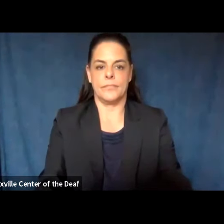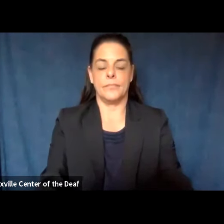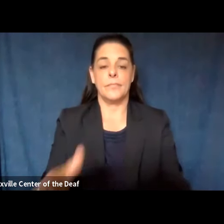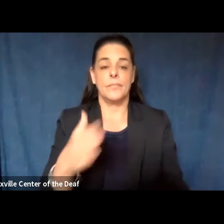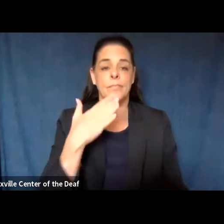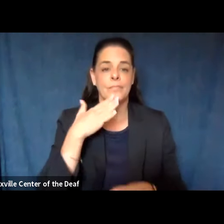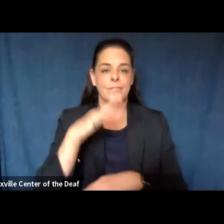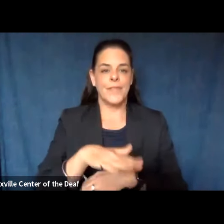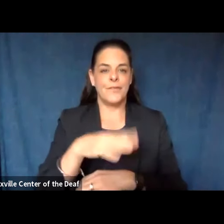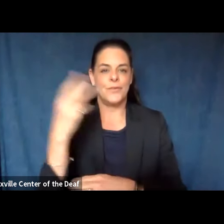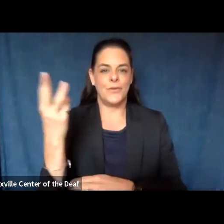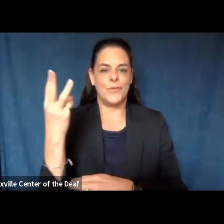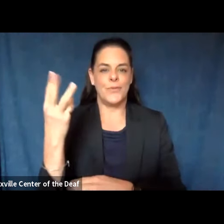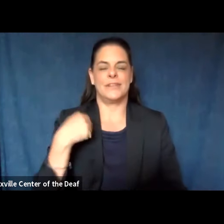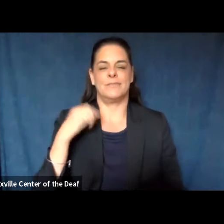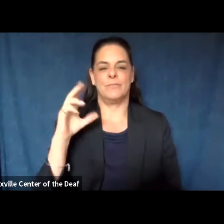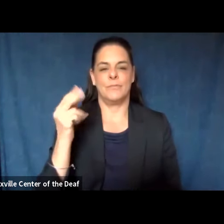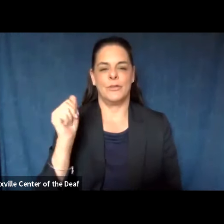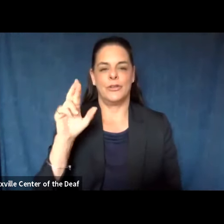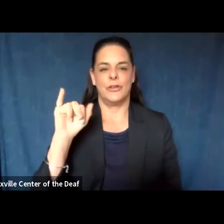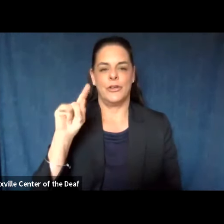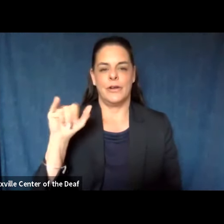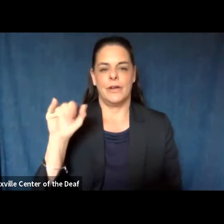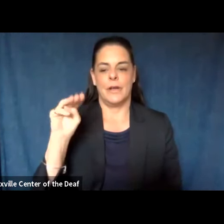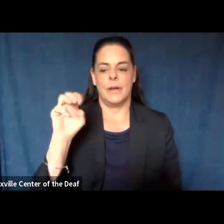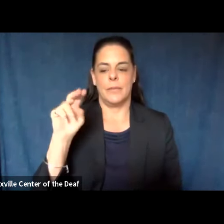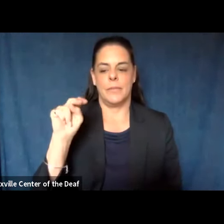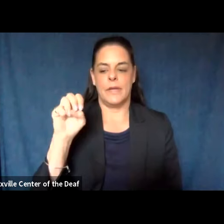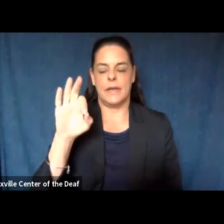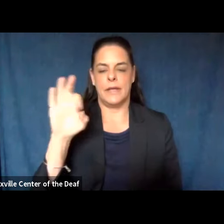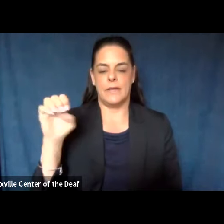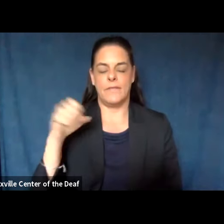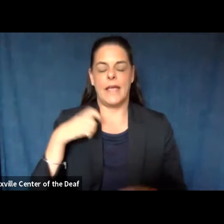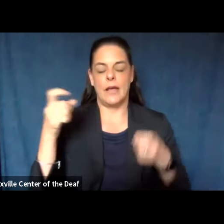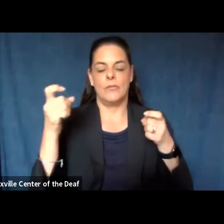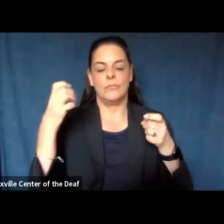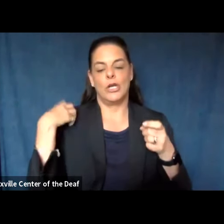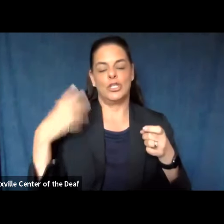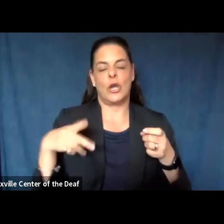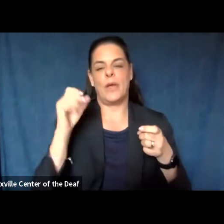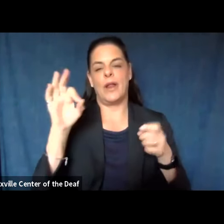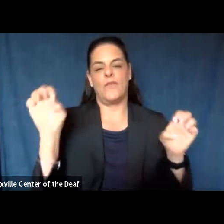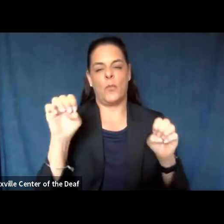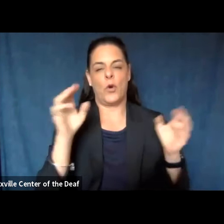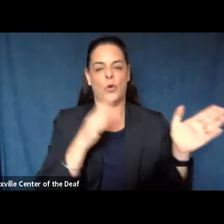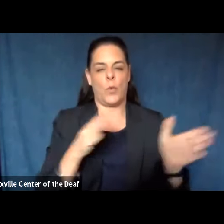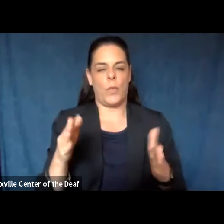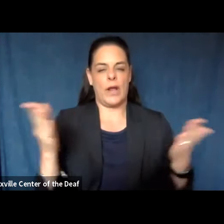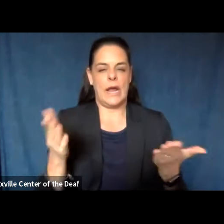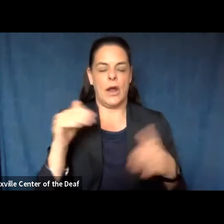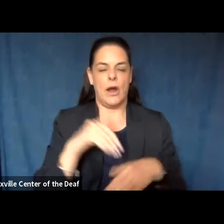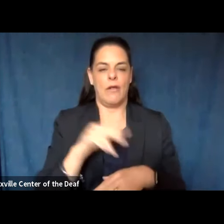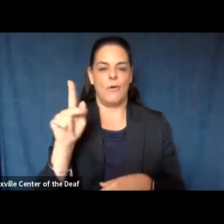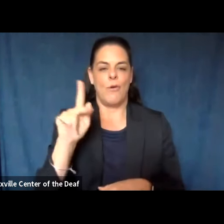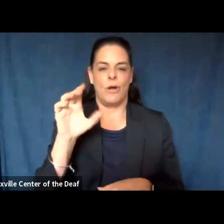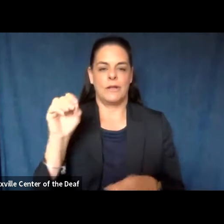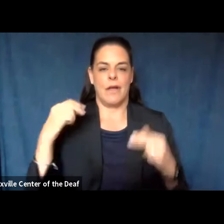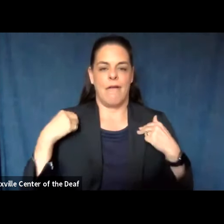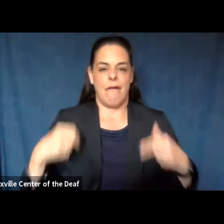Good Wednesday afternoon. I'm Charity Menifee, Director of Communicable and Environmental Disease and Emergency Preparedness here at Knox County Health